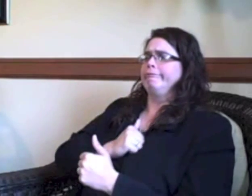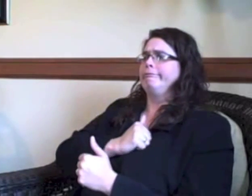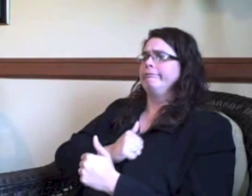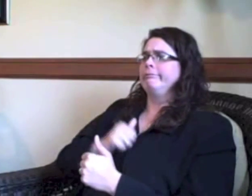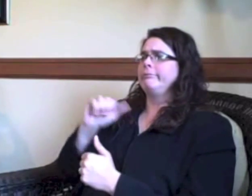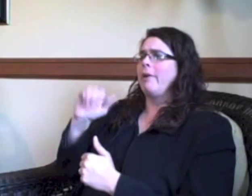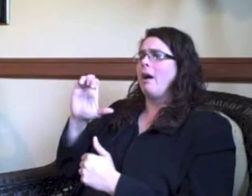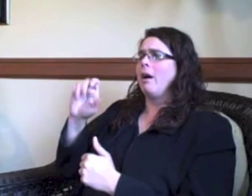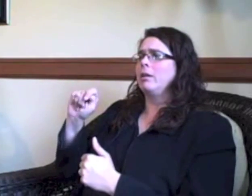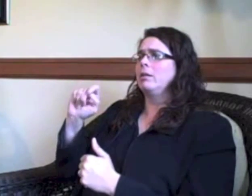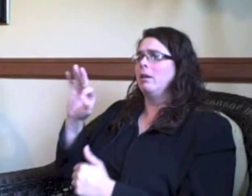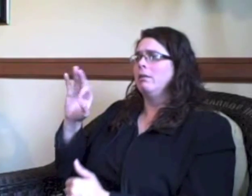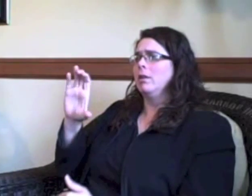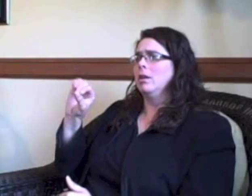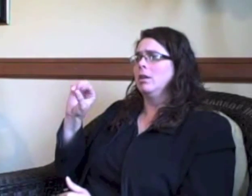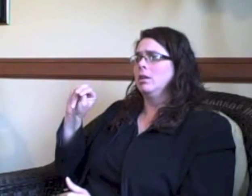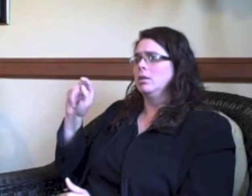my act of contrition,